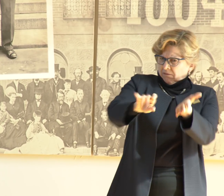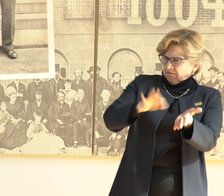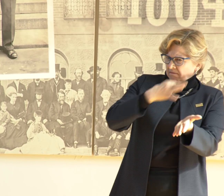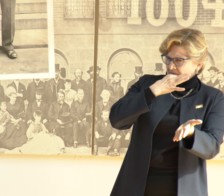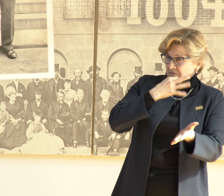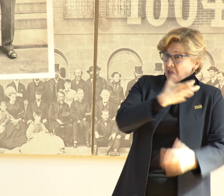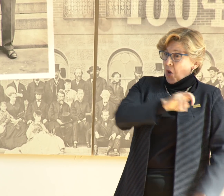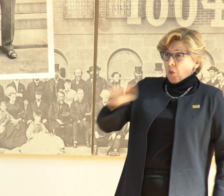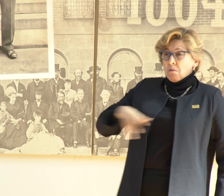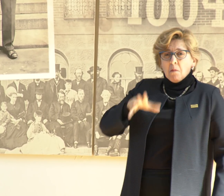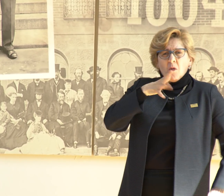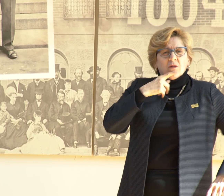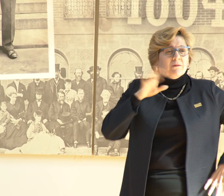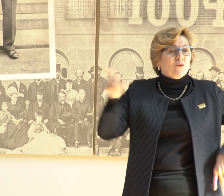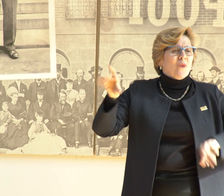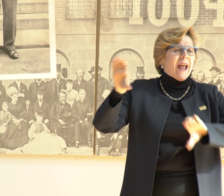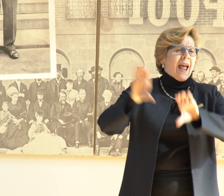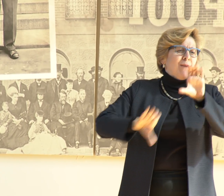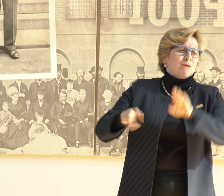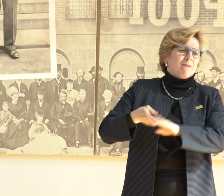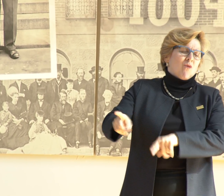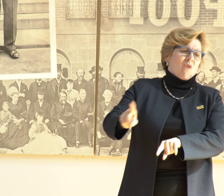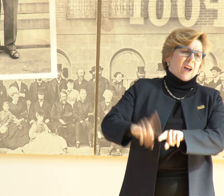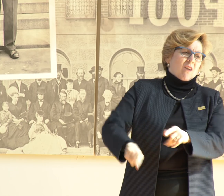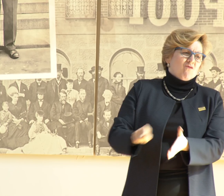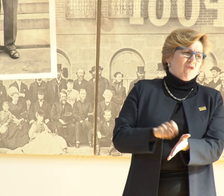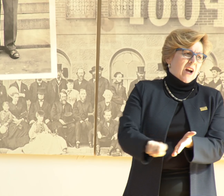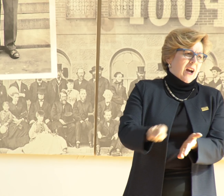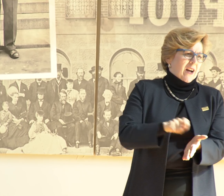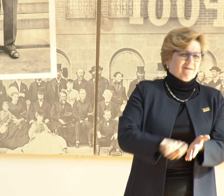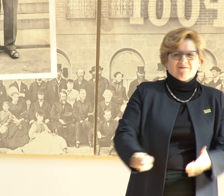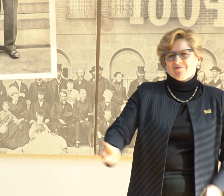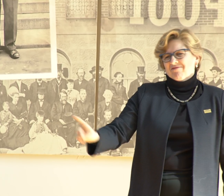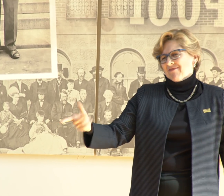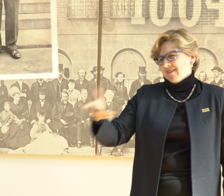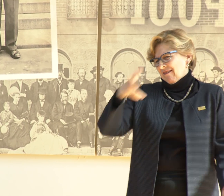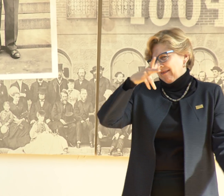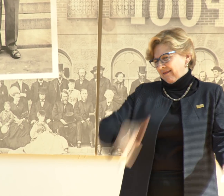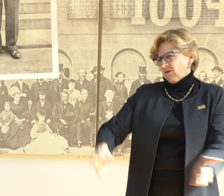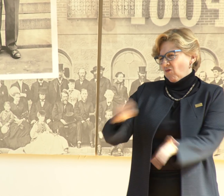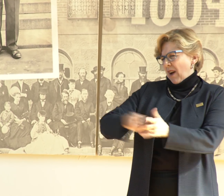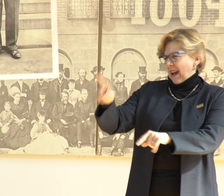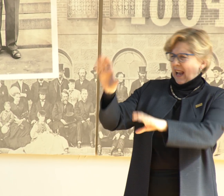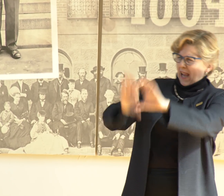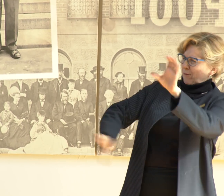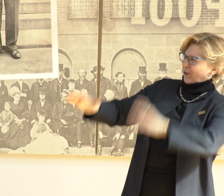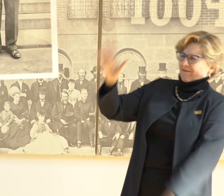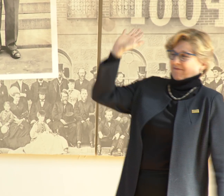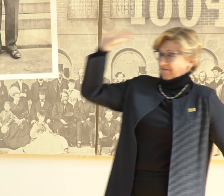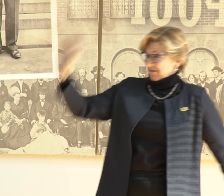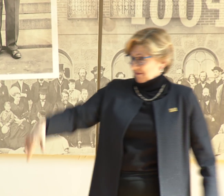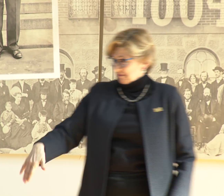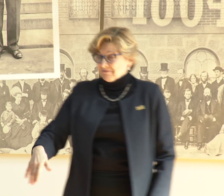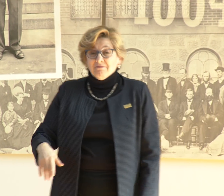Bragg was an acclaimed author of The Buff and Blue. And he would always tell my mother, "You're a chemistry major, you can't write